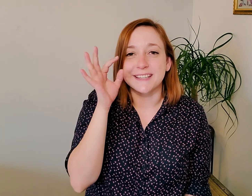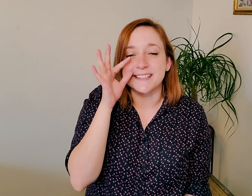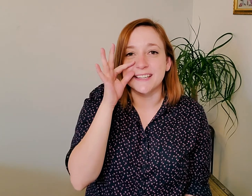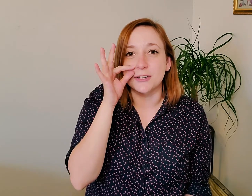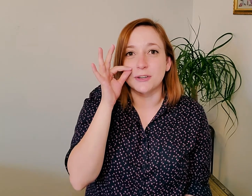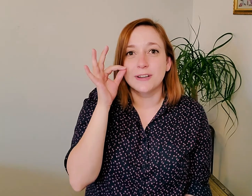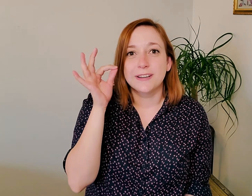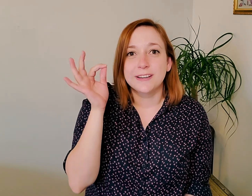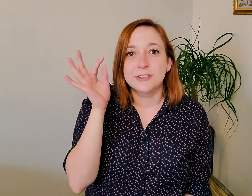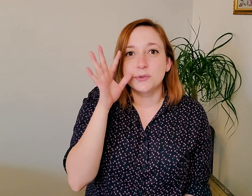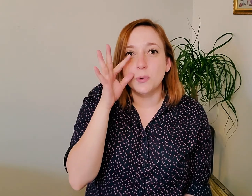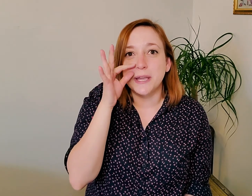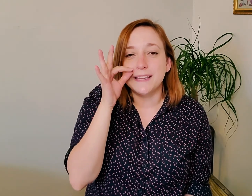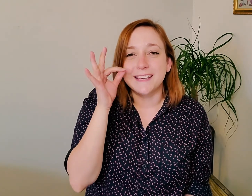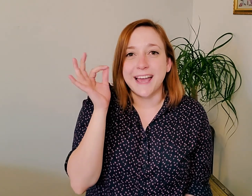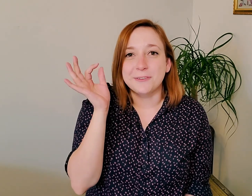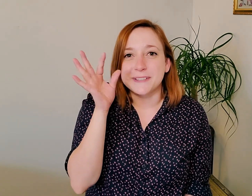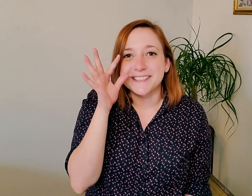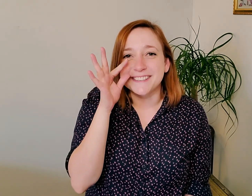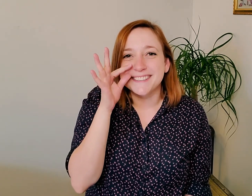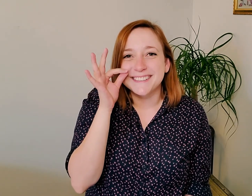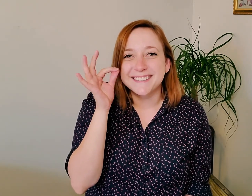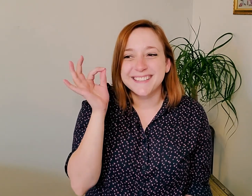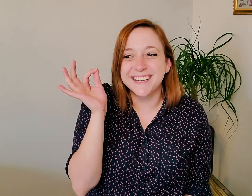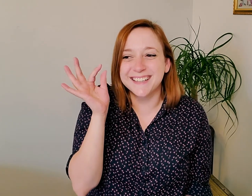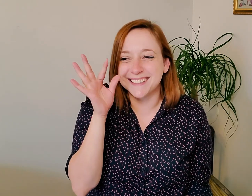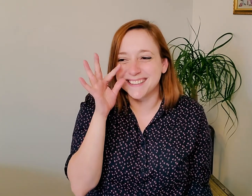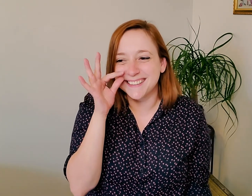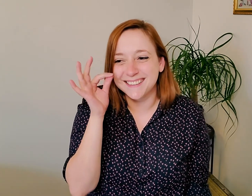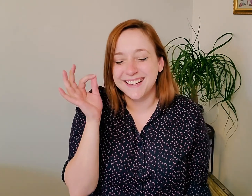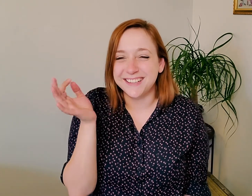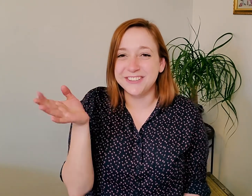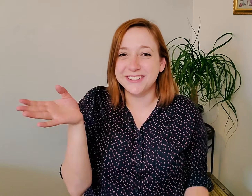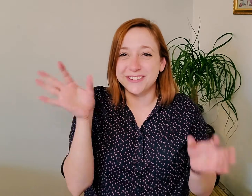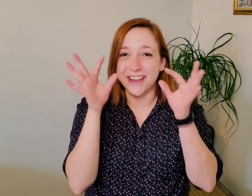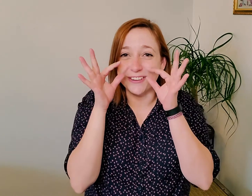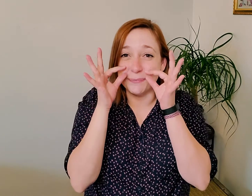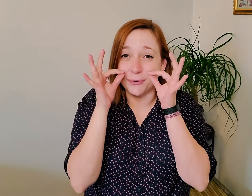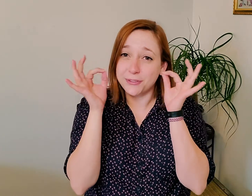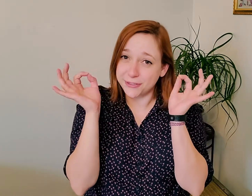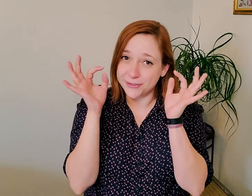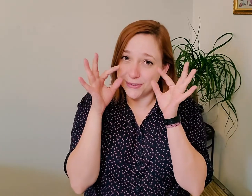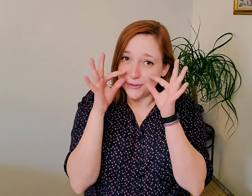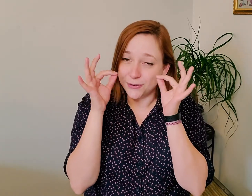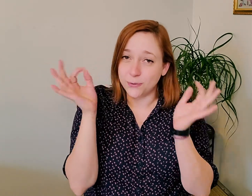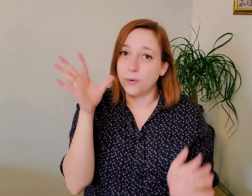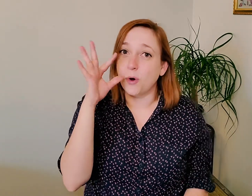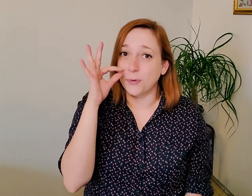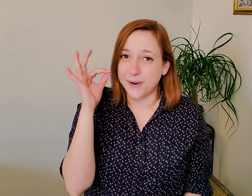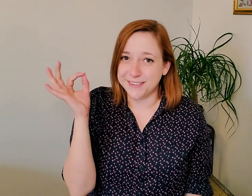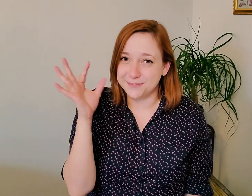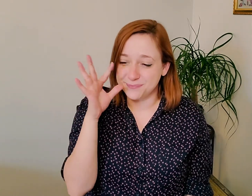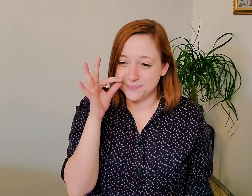like you're stroking the cat whiskers. And you can do that with both or one.